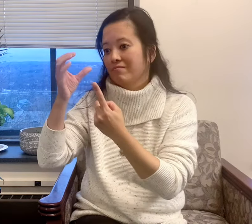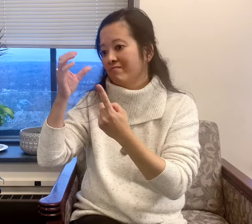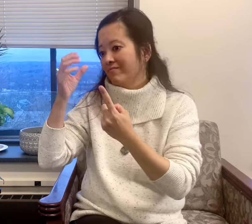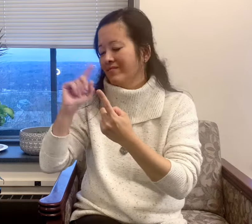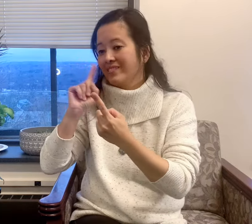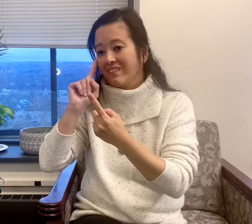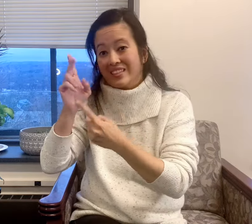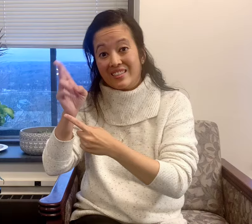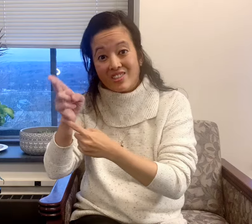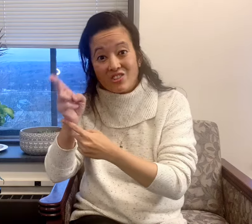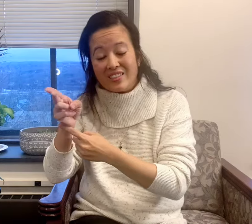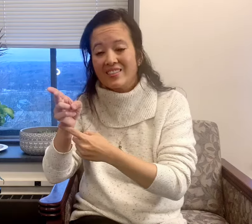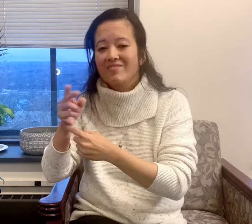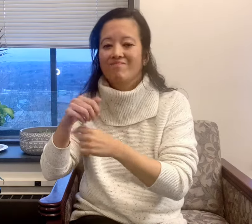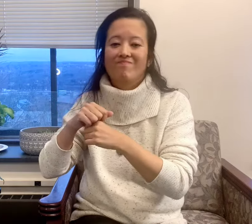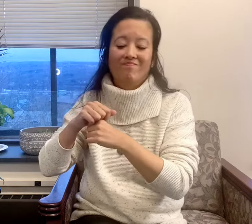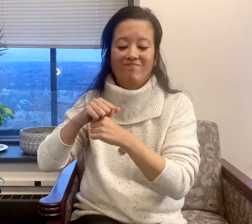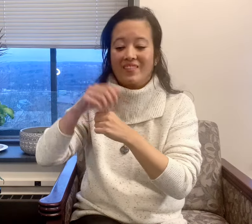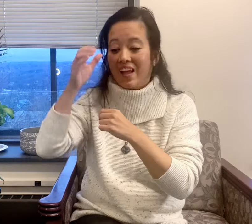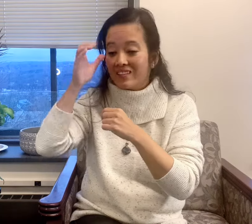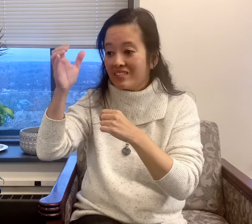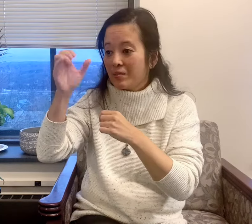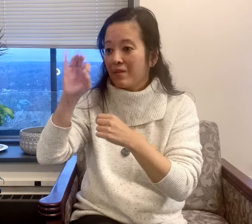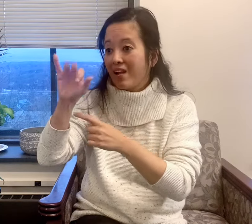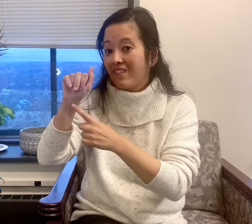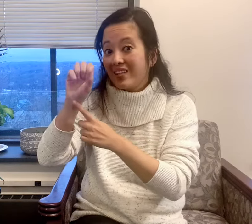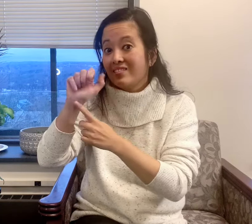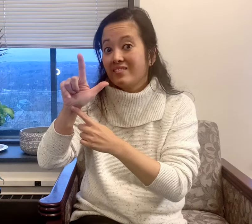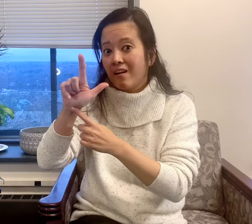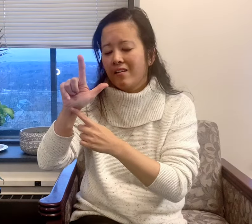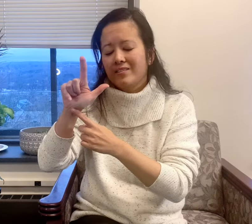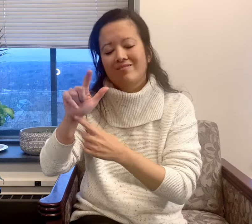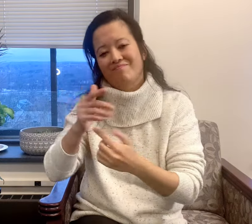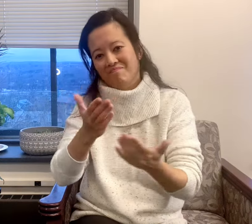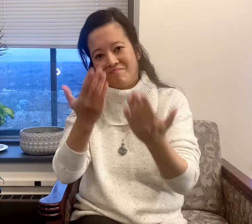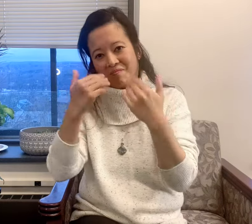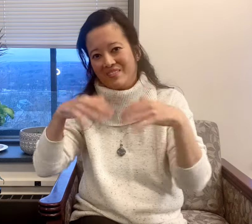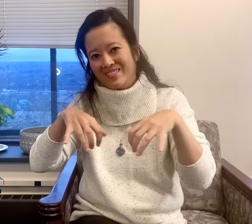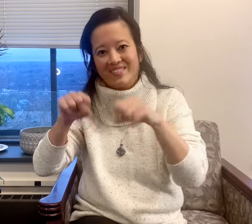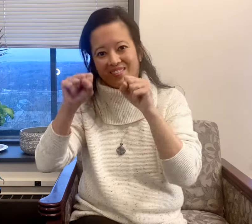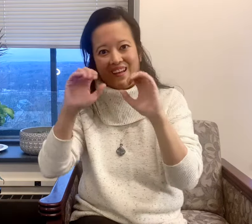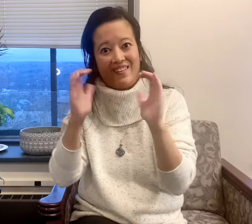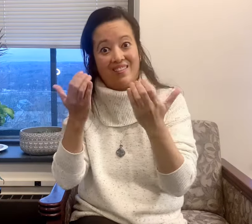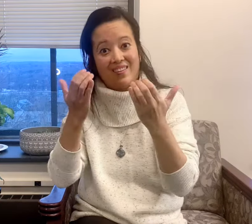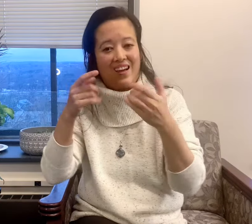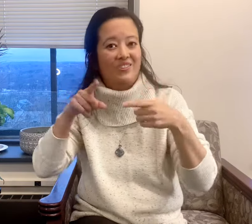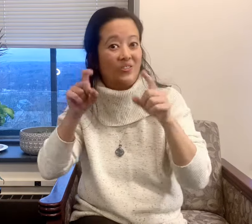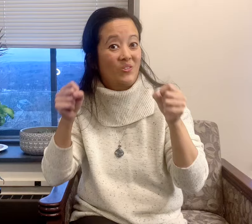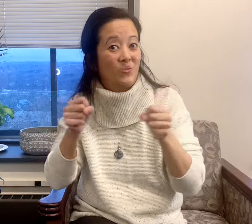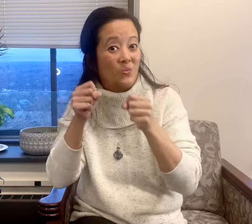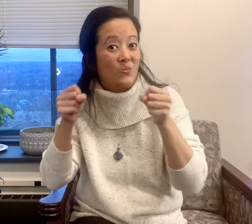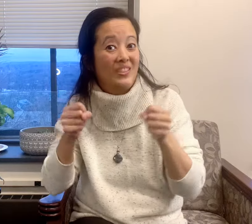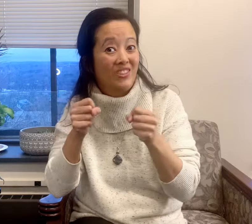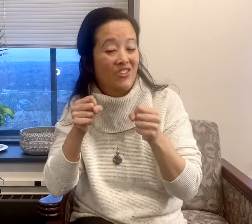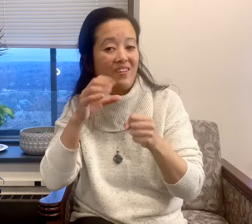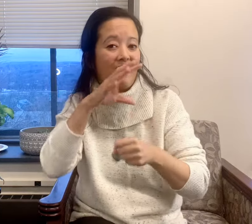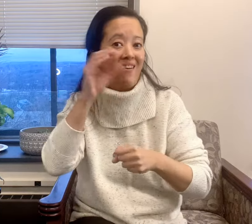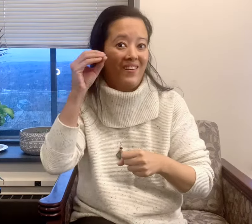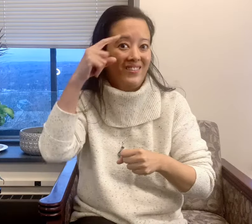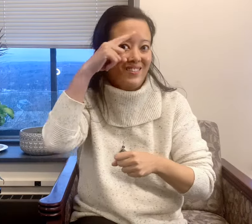deaf culture, the deaf history, the concept of American Sign Language, you come on and